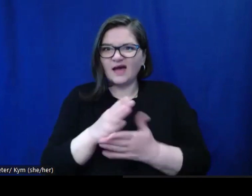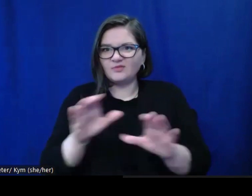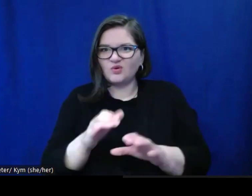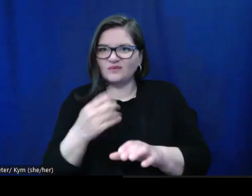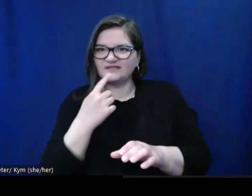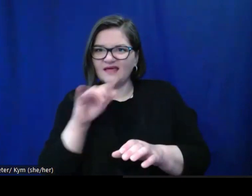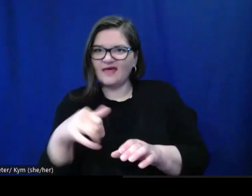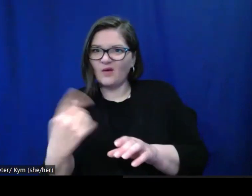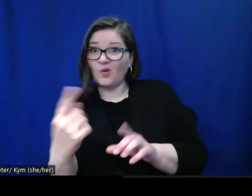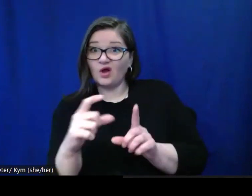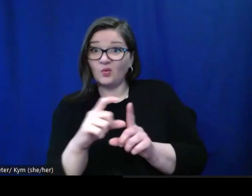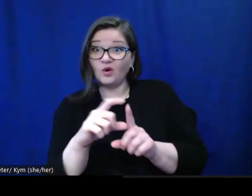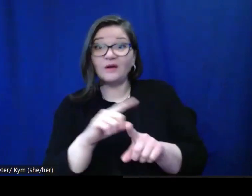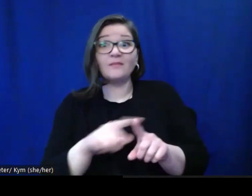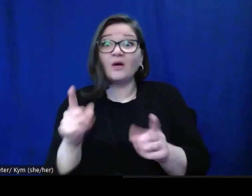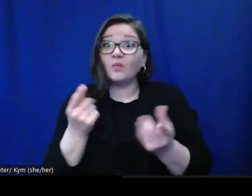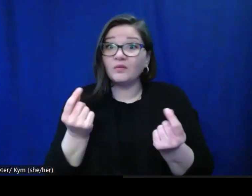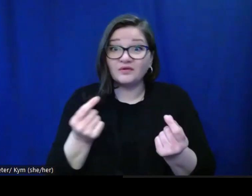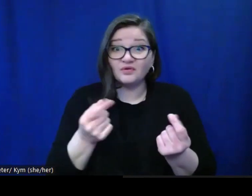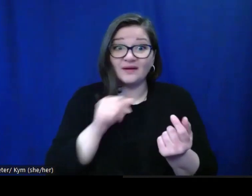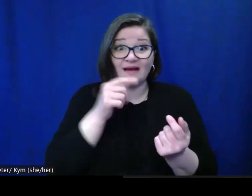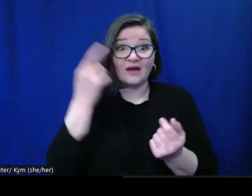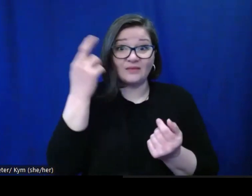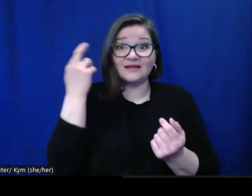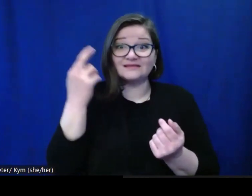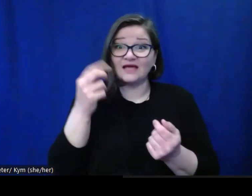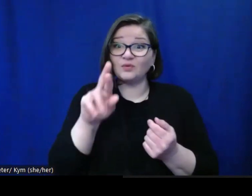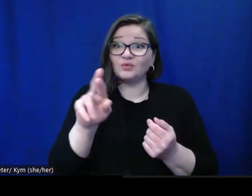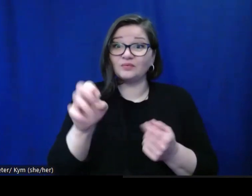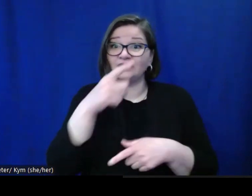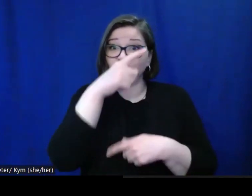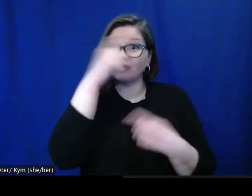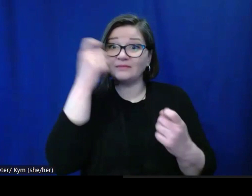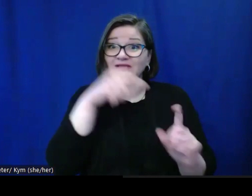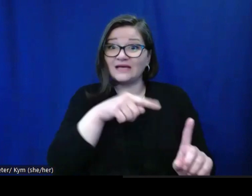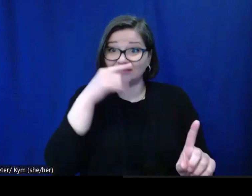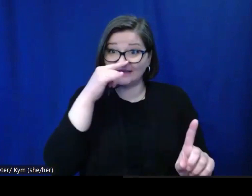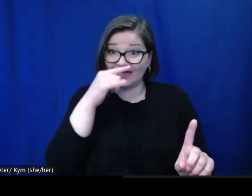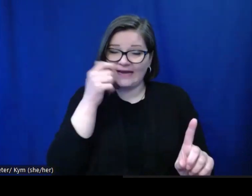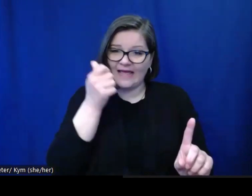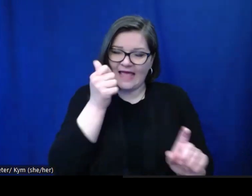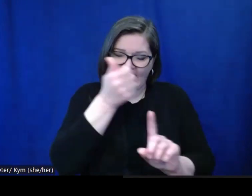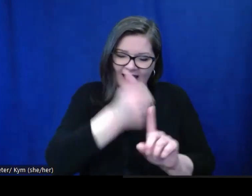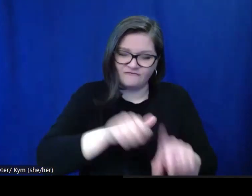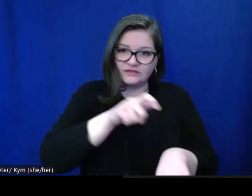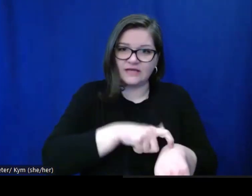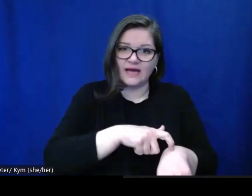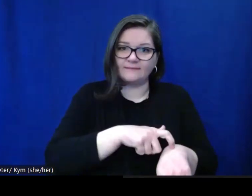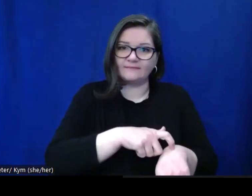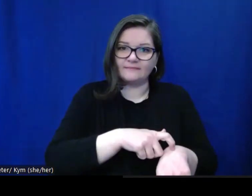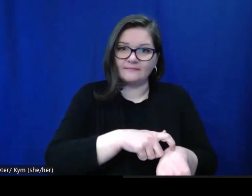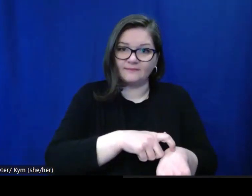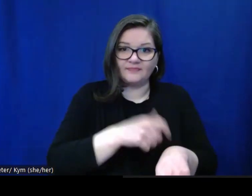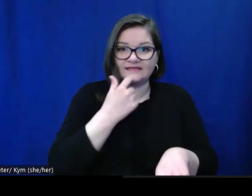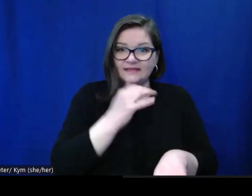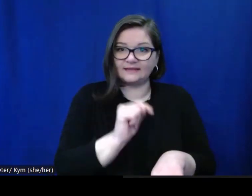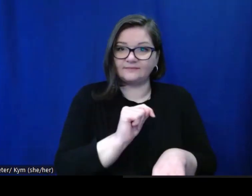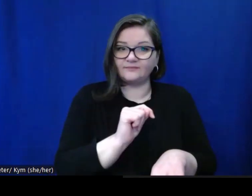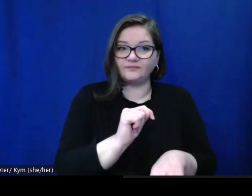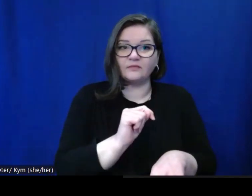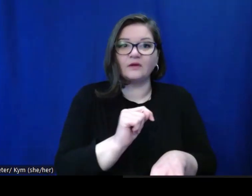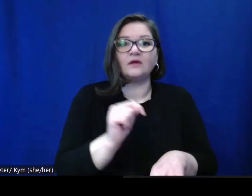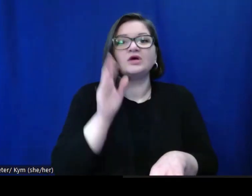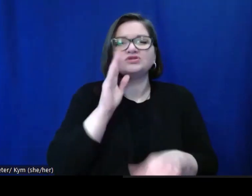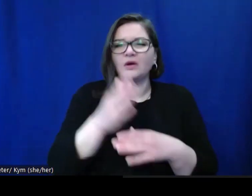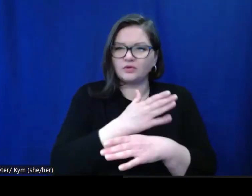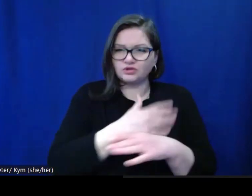were doing and not realizing it was they were re-traumatizing Johnny every single time. So we're going to talk a little bit about that. I'll share more